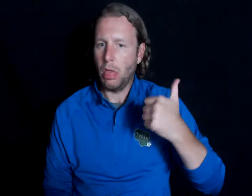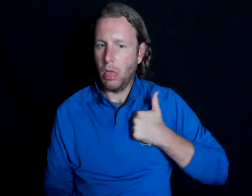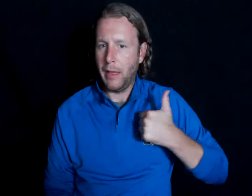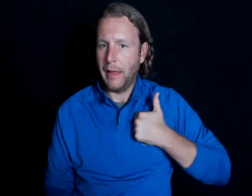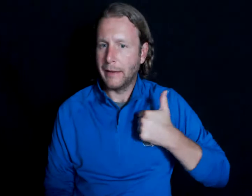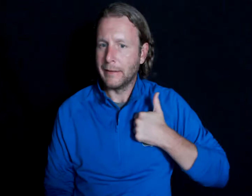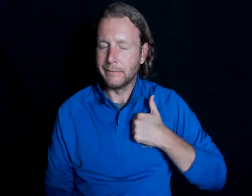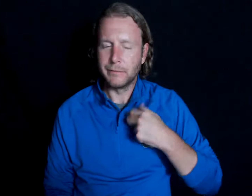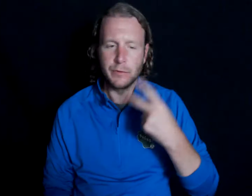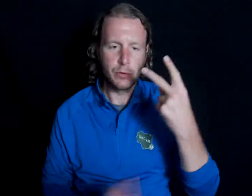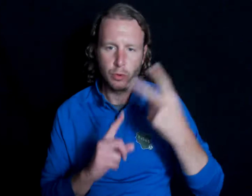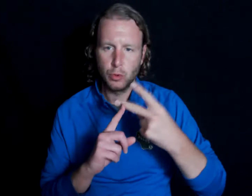fall.